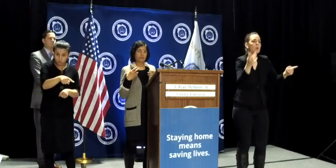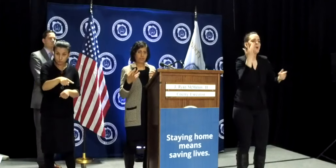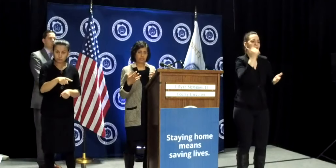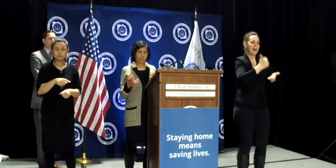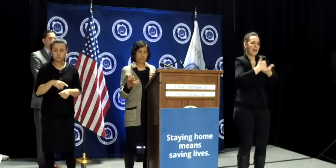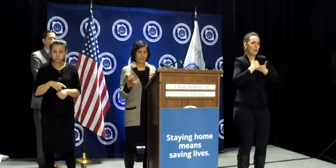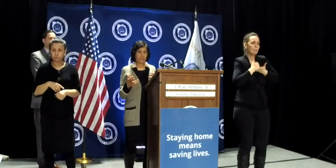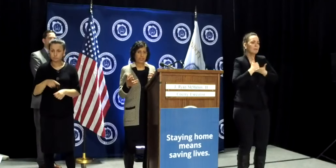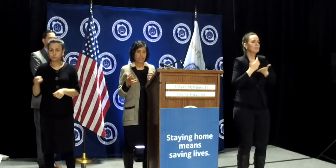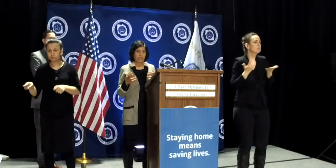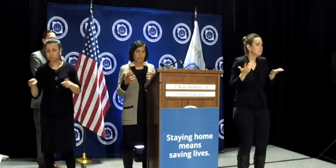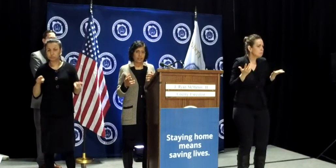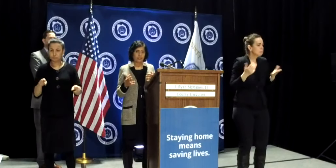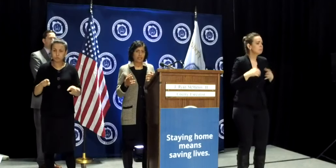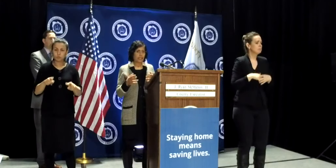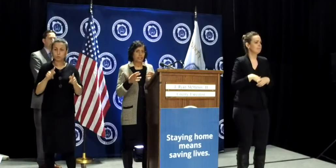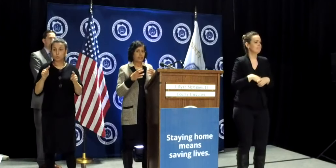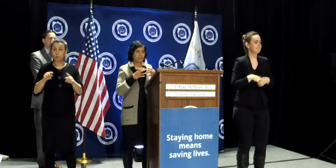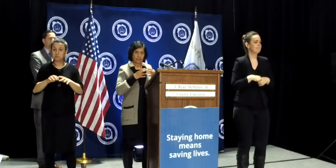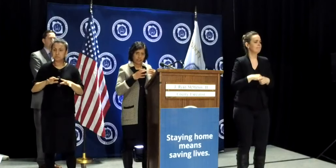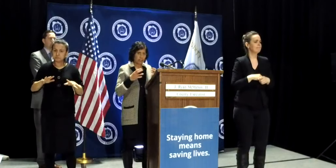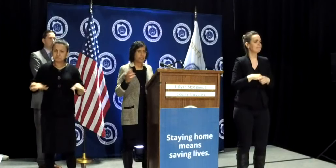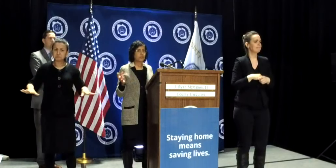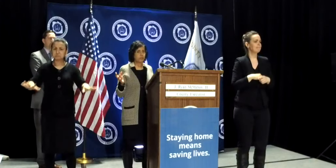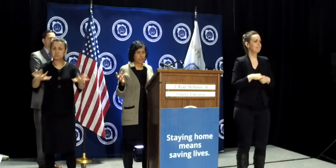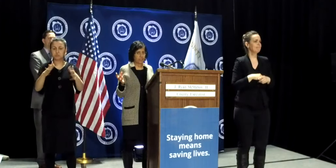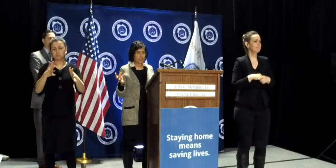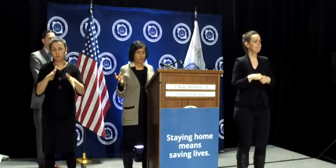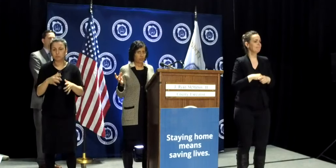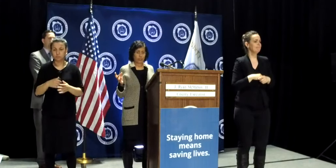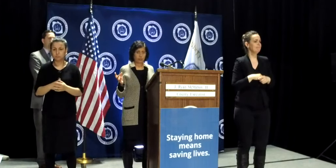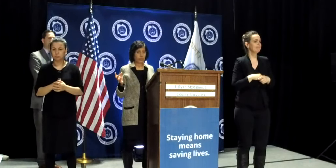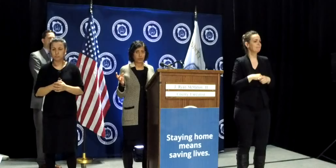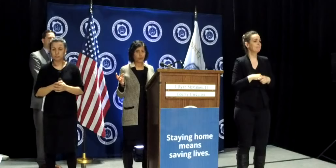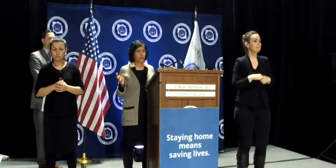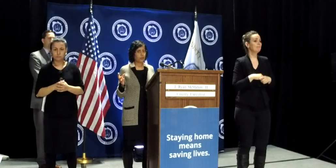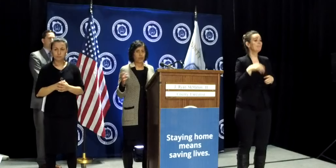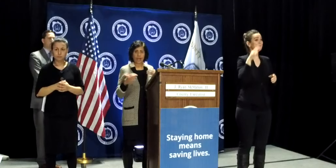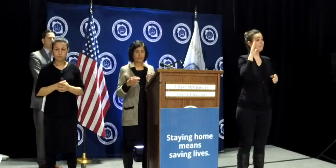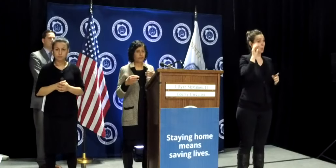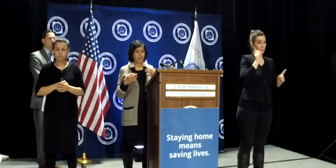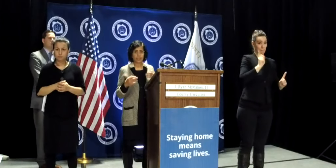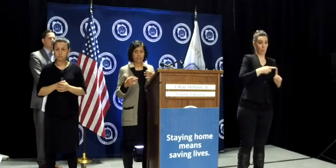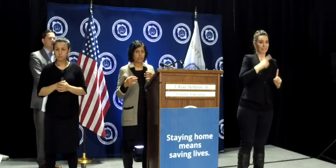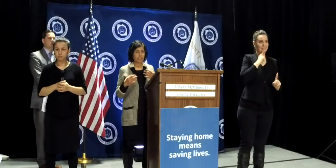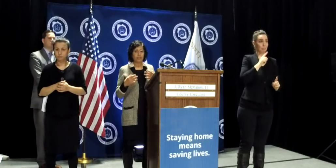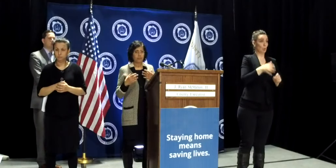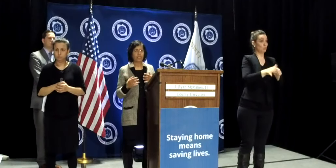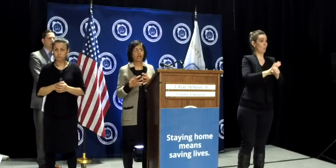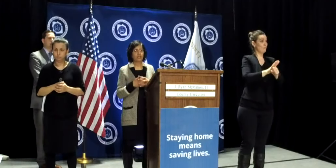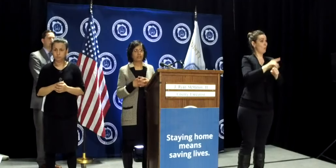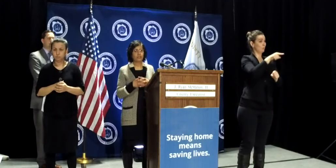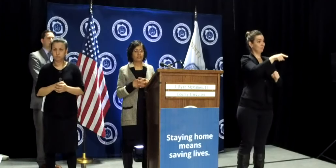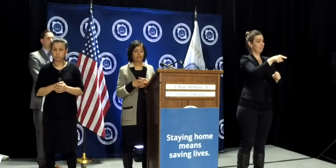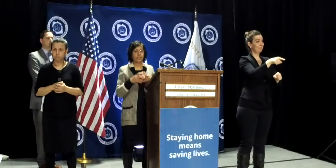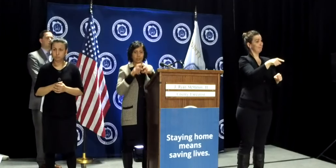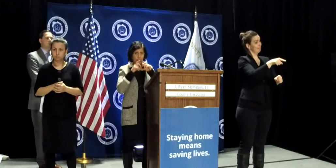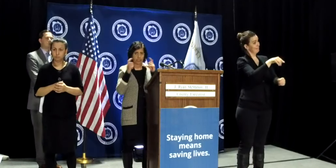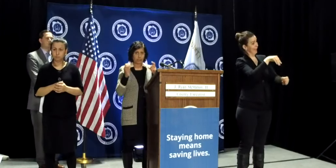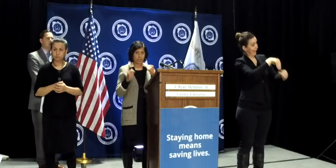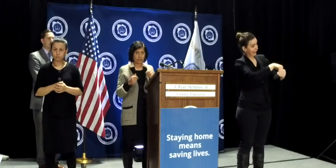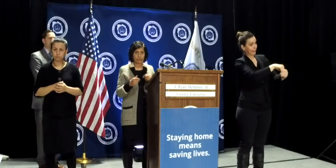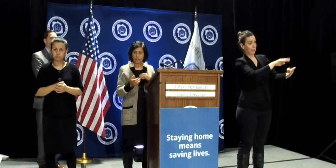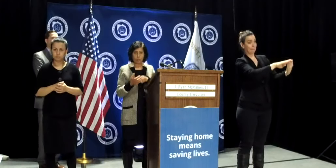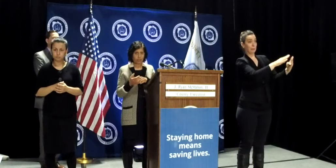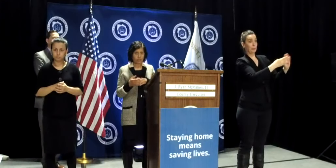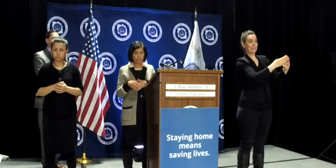informational press releases is that it's in the community. So wherever you go, you have to really be cognizant of that. Wear